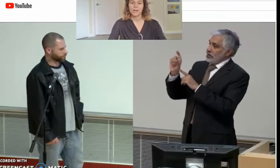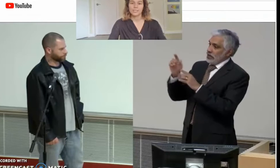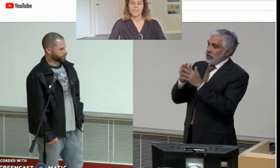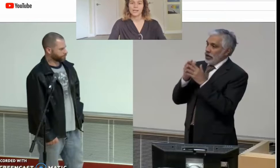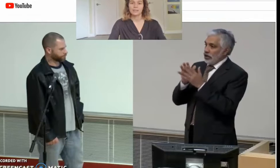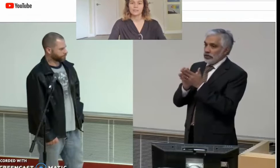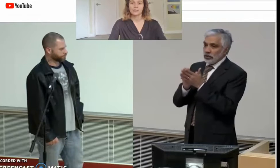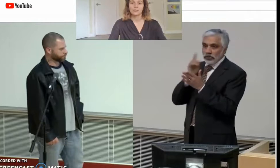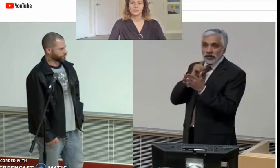how to sign.